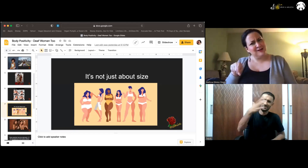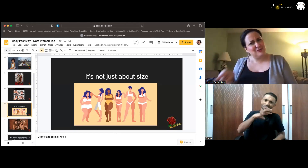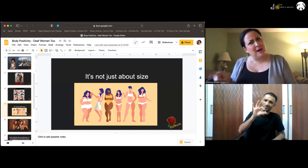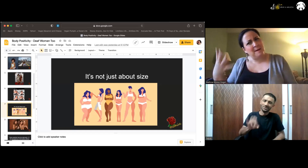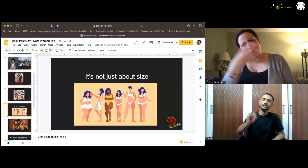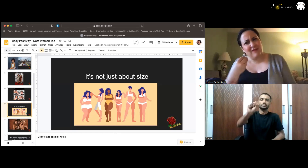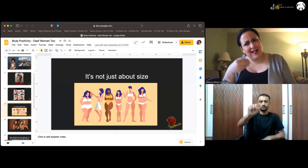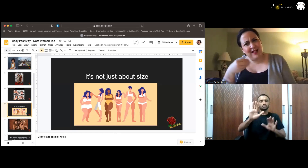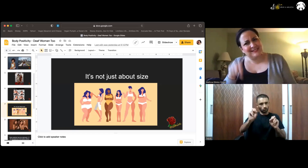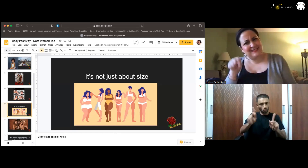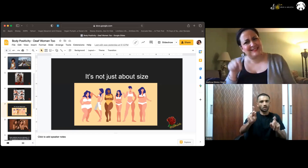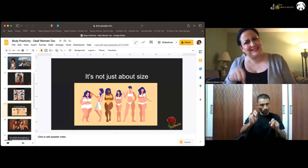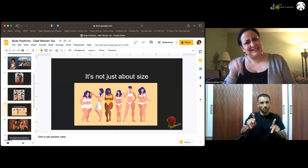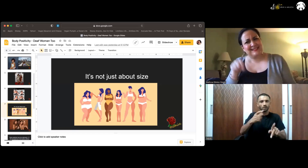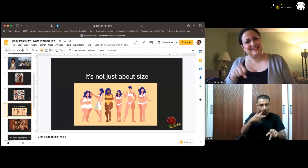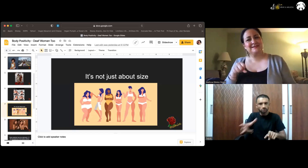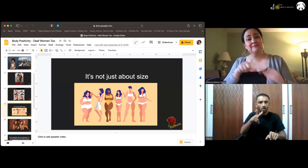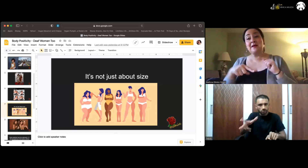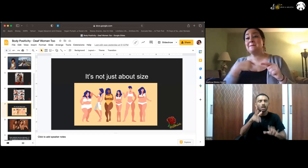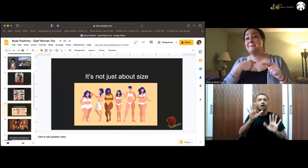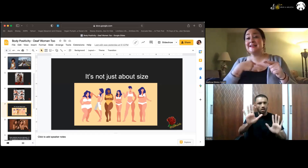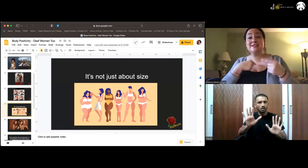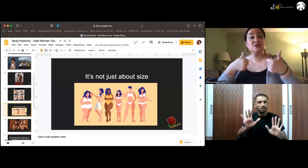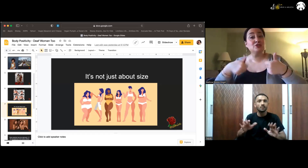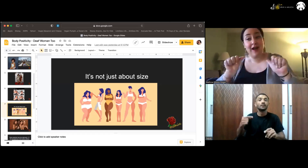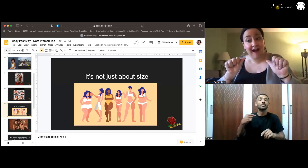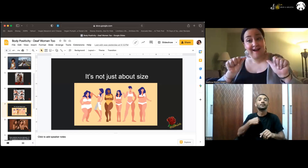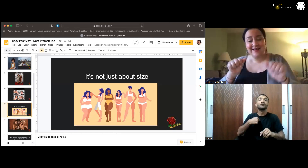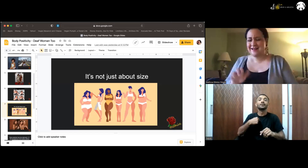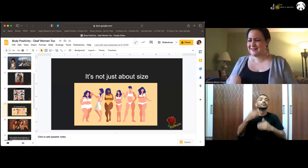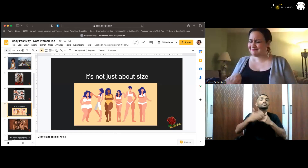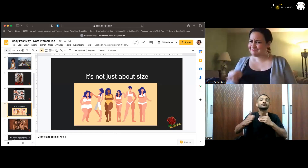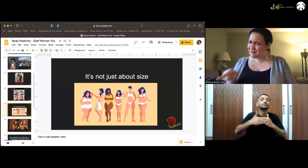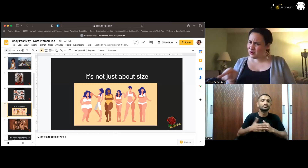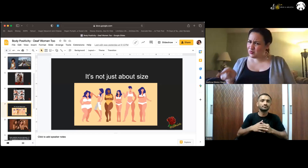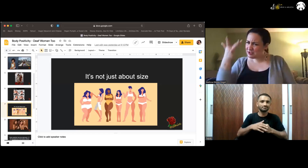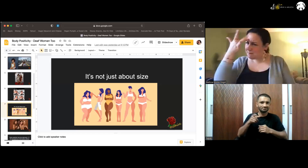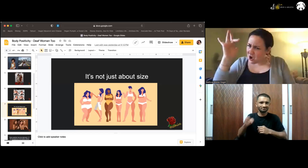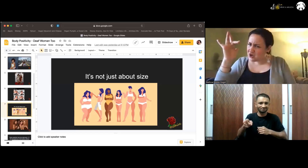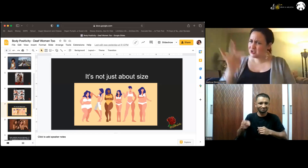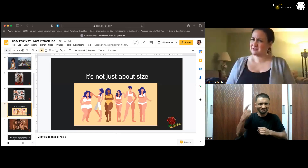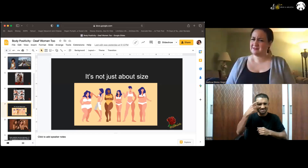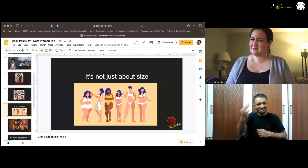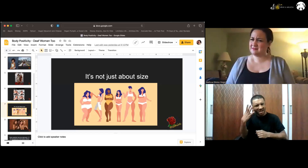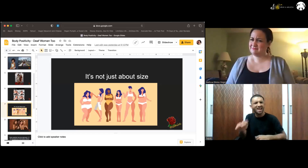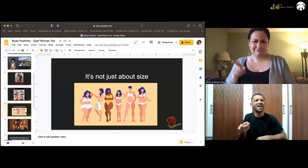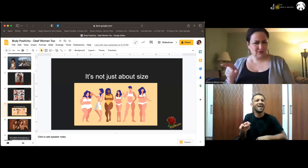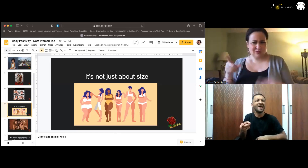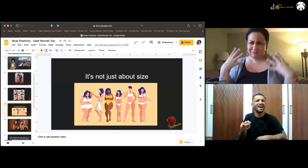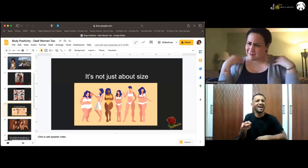So see, when you look at child or someone, you can see that the child is cute or the woman is beautiful. In the same